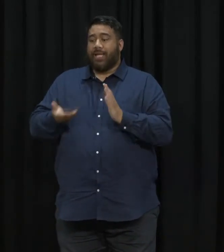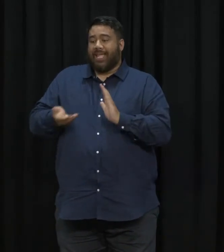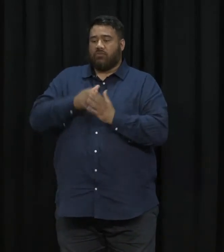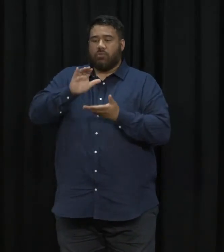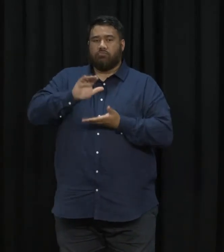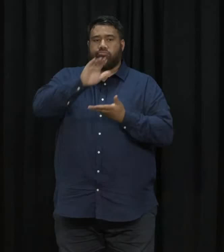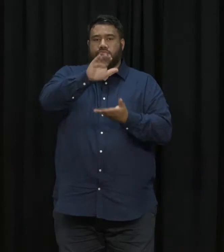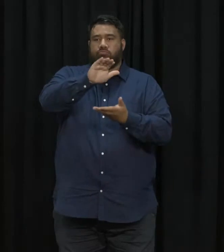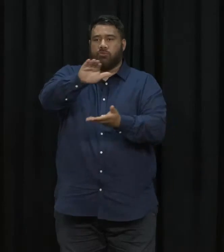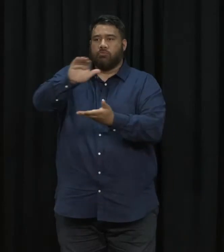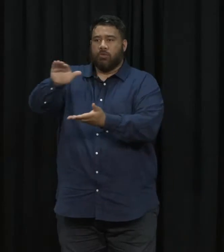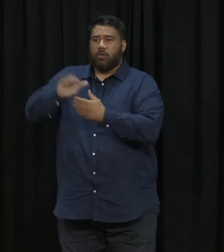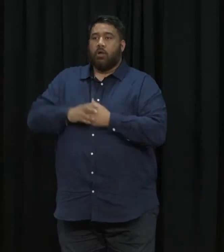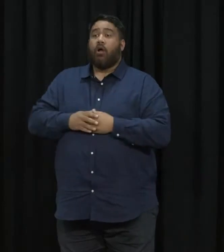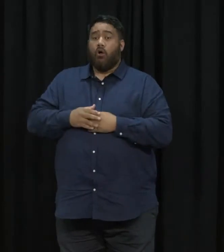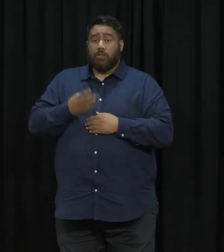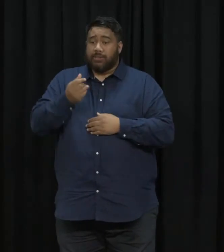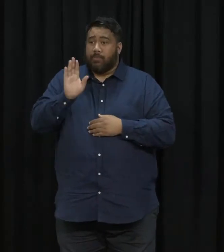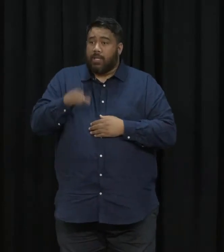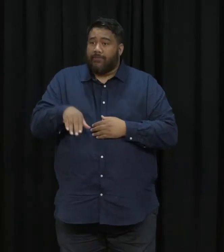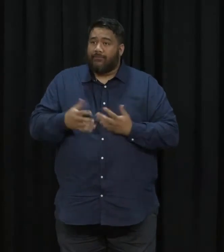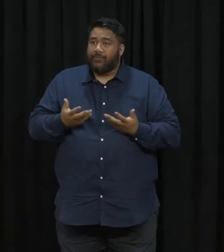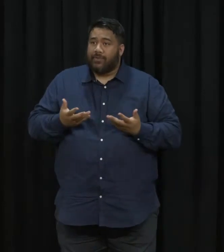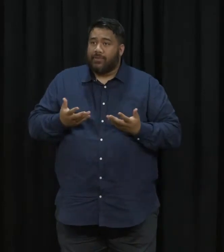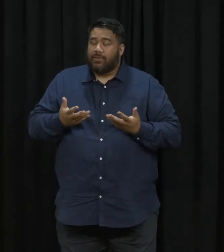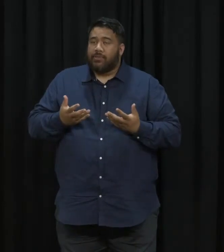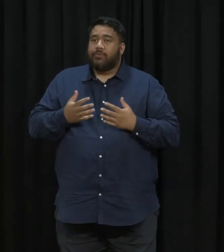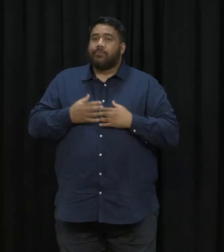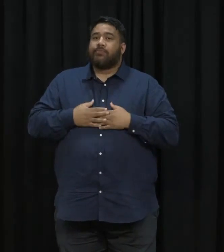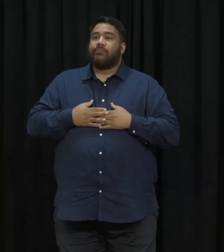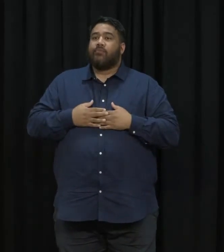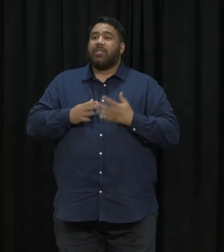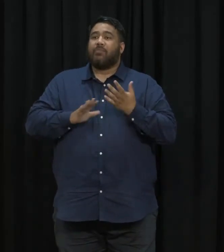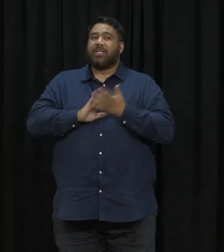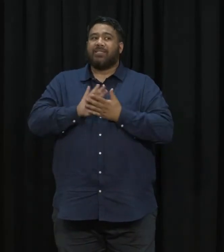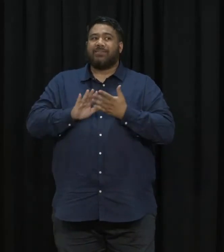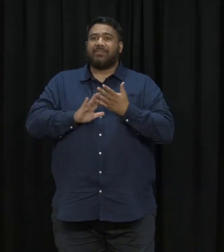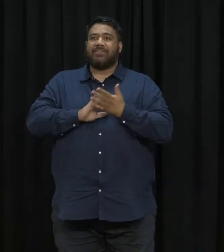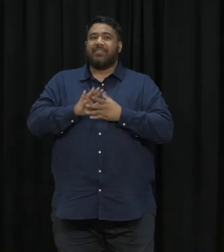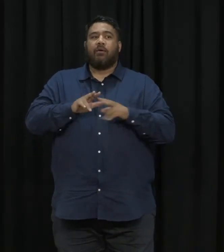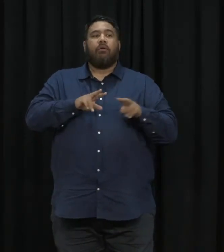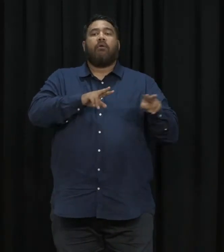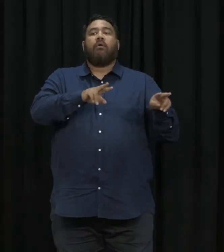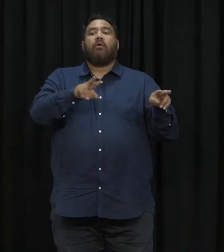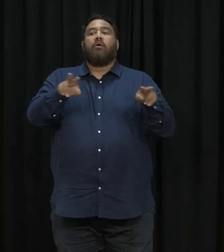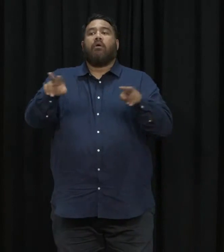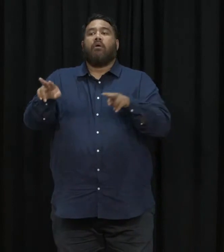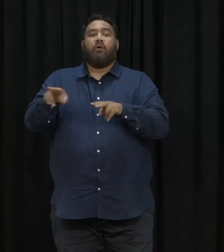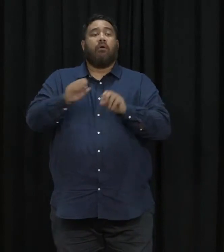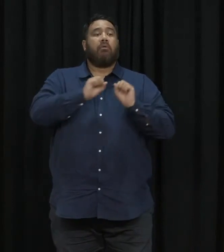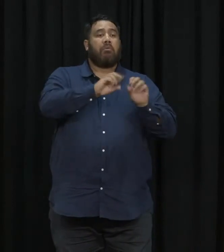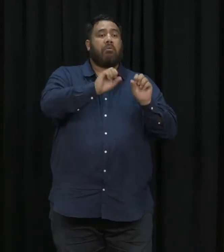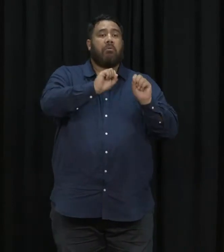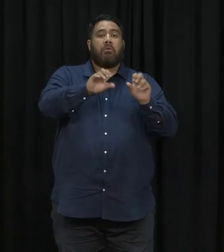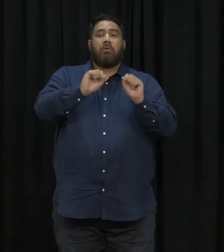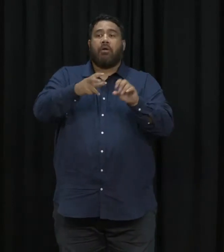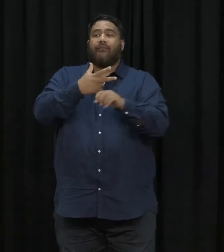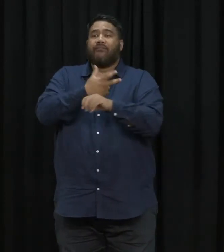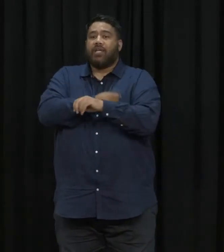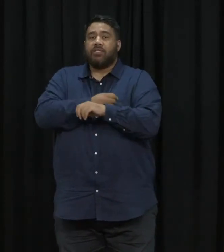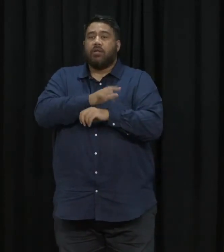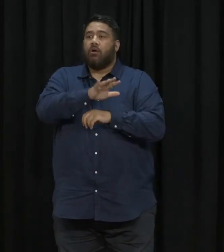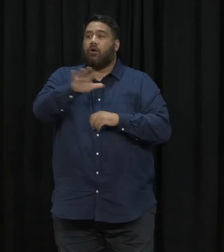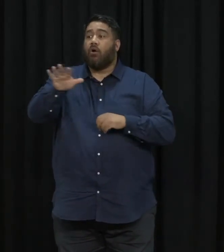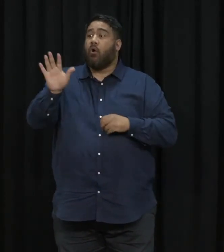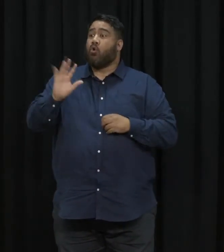That wasn't required for that purpose, and so we found in all our locations that there was going to be vaccine that would